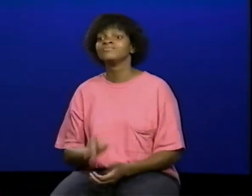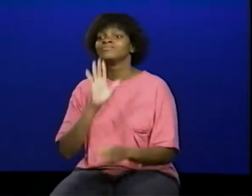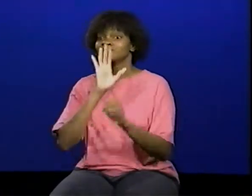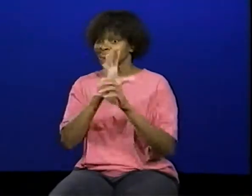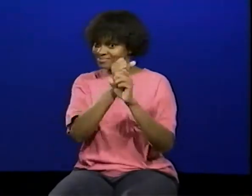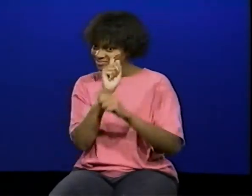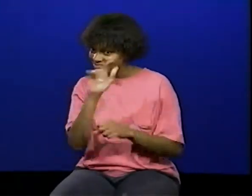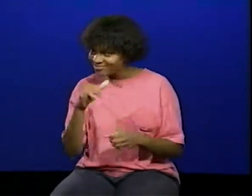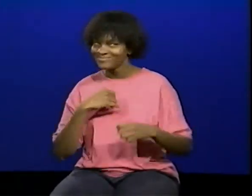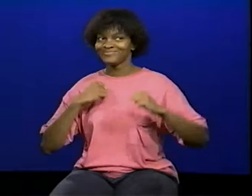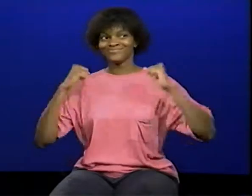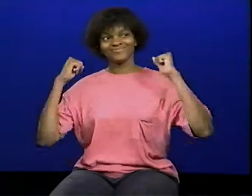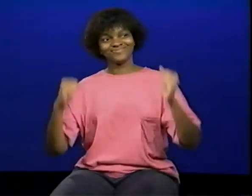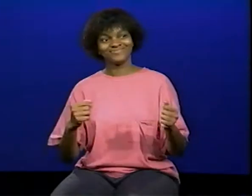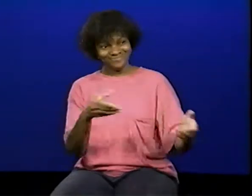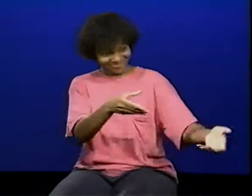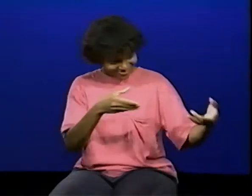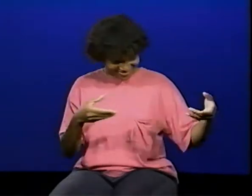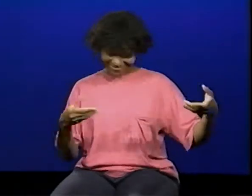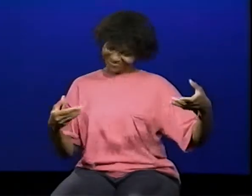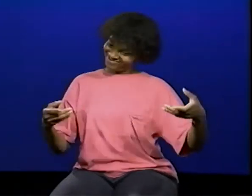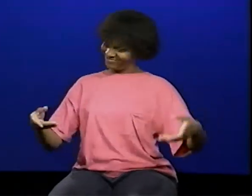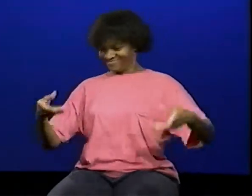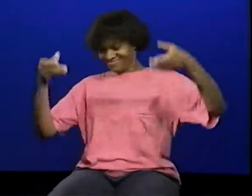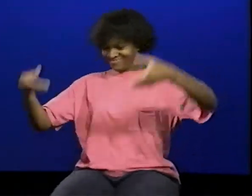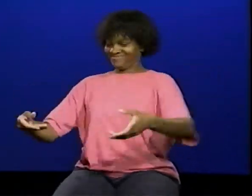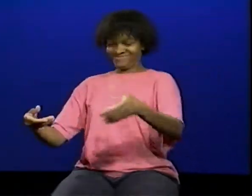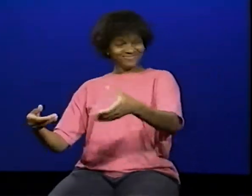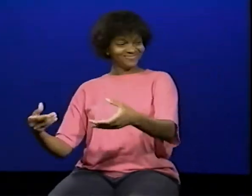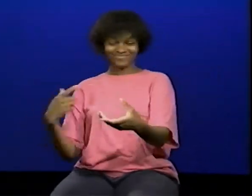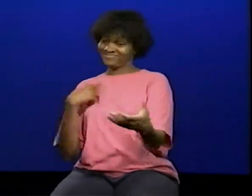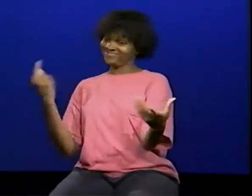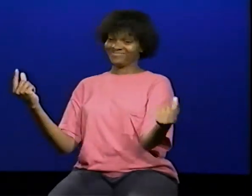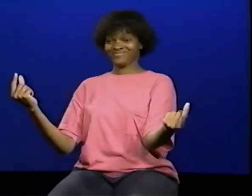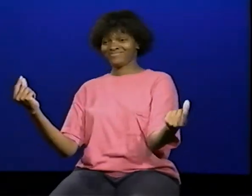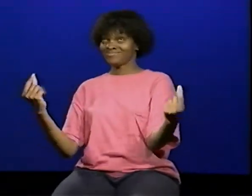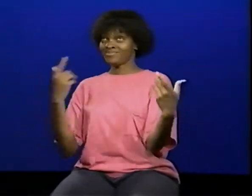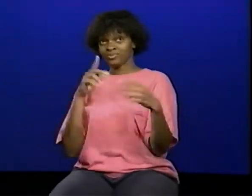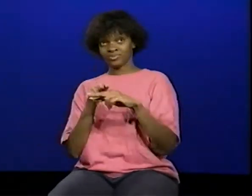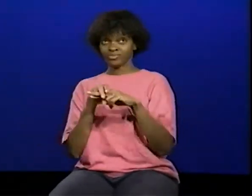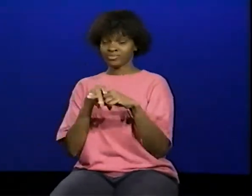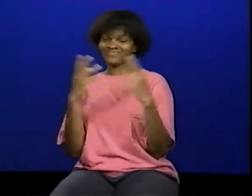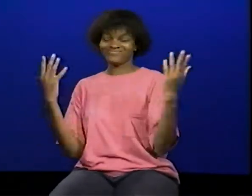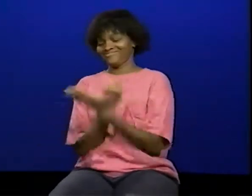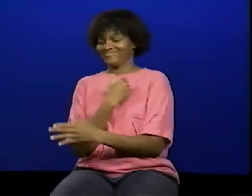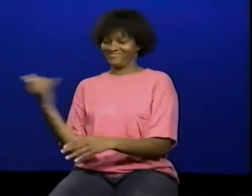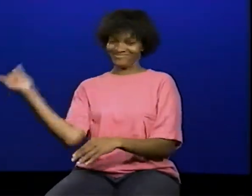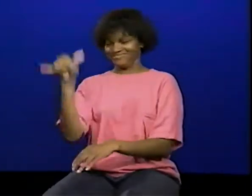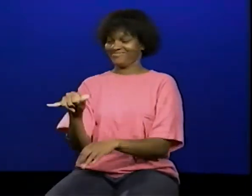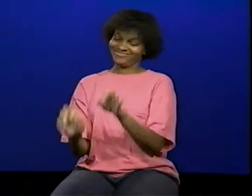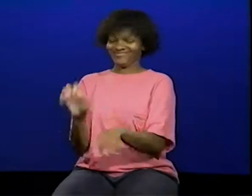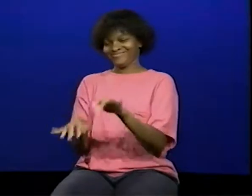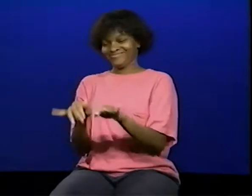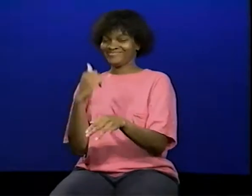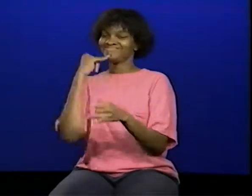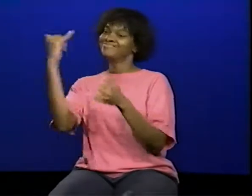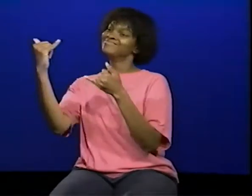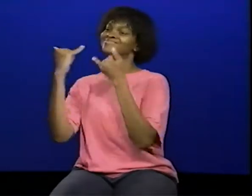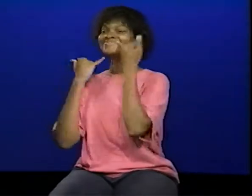really need a break. But the good news was that I got my TTY. Well, guess what I did when I got that?